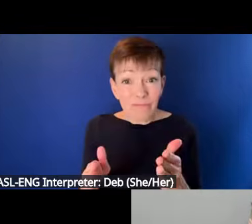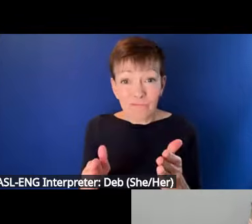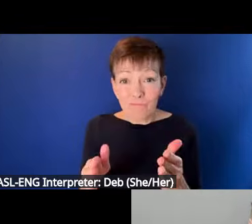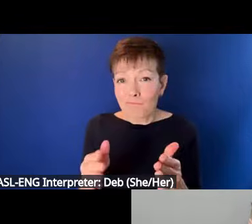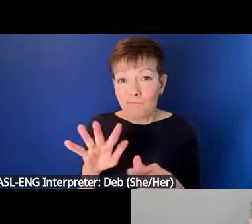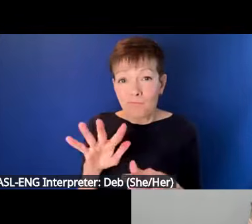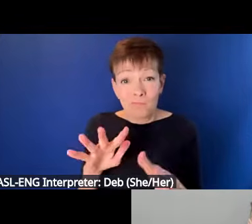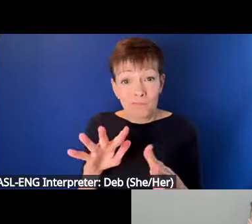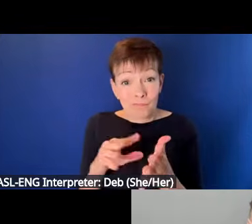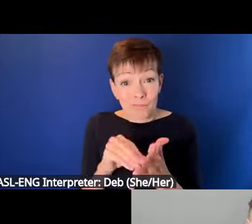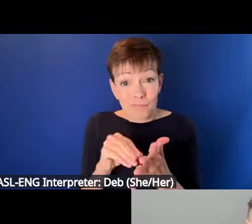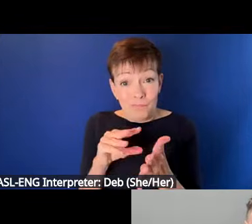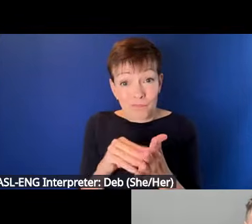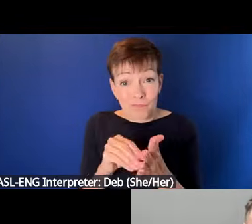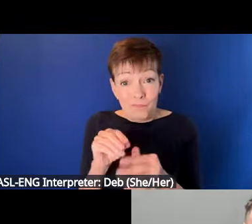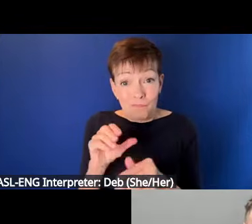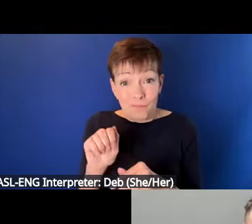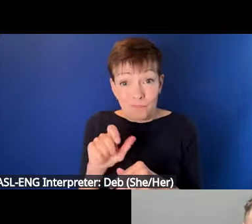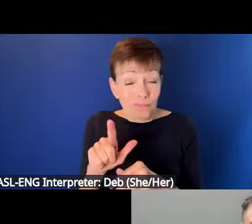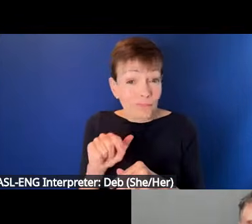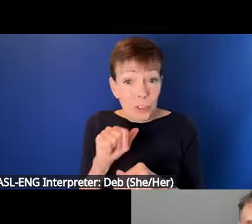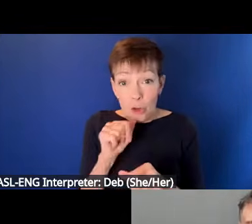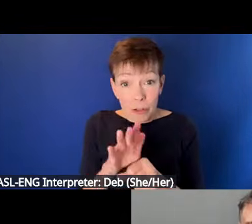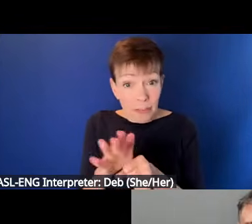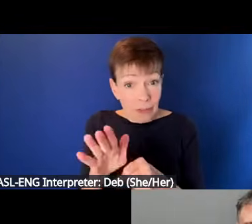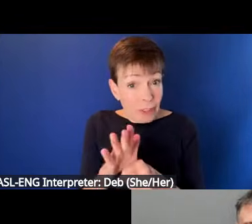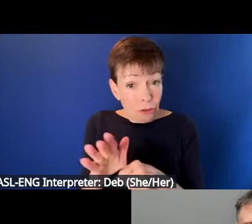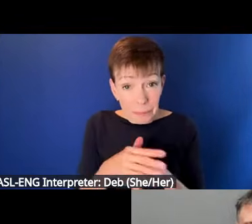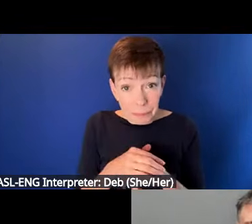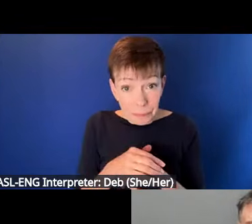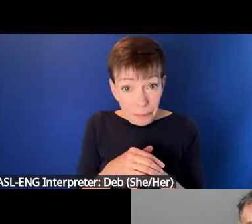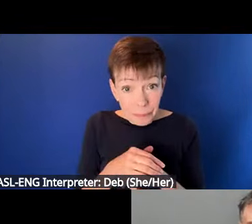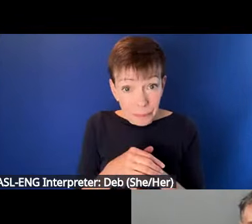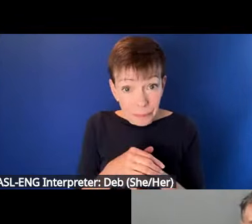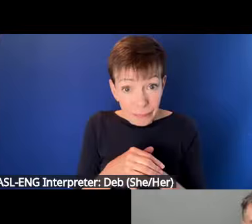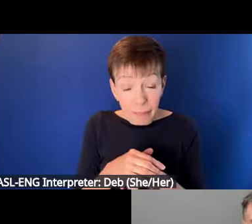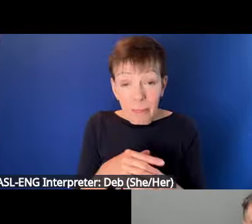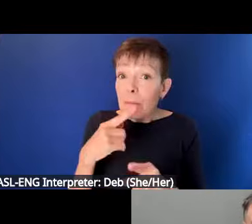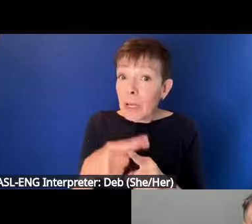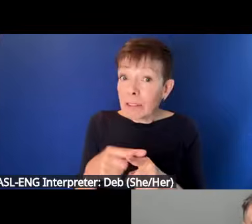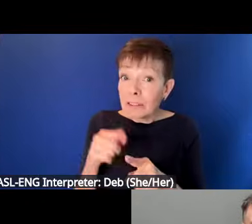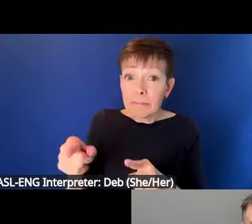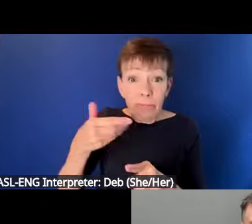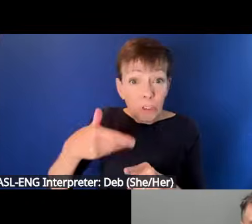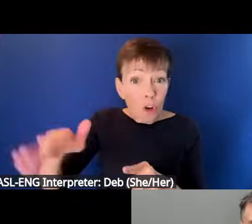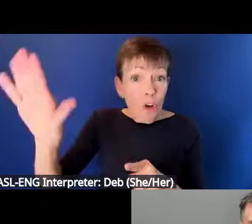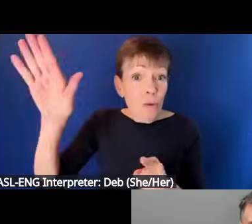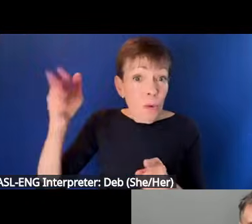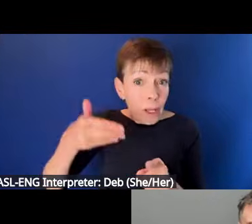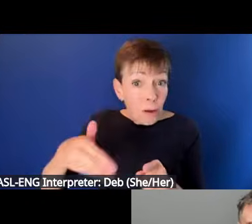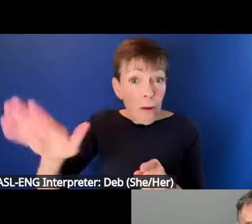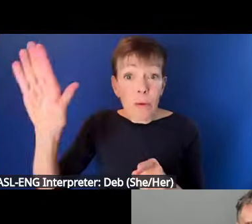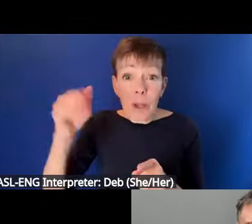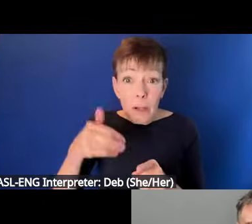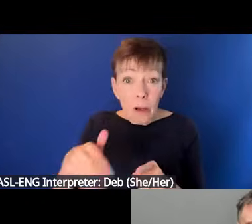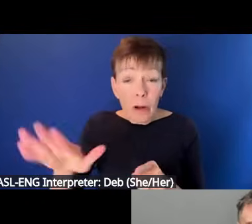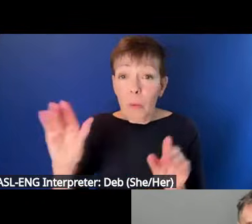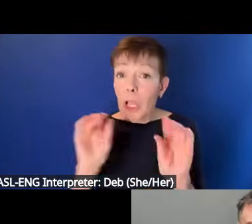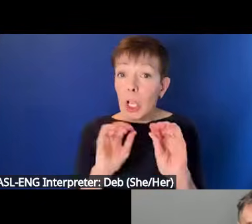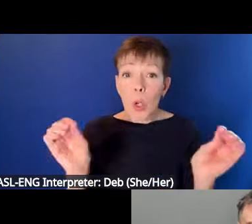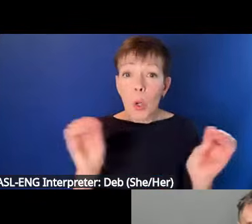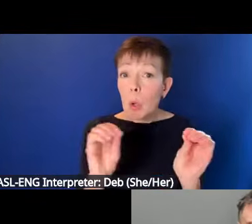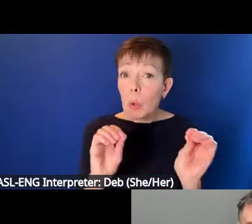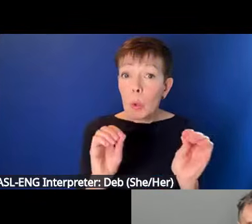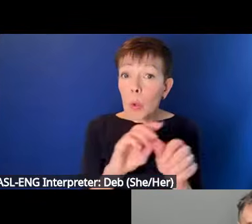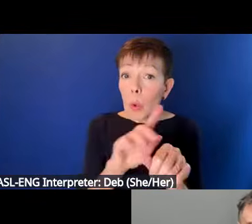working in an education setting. And there were frequent absences that left me without anything, because no backup was